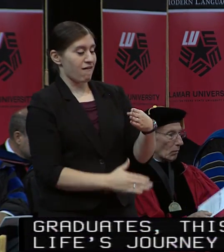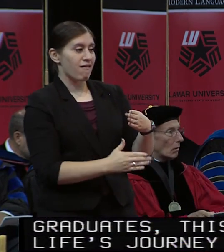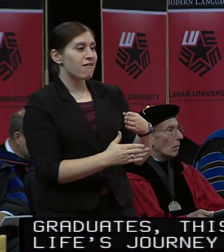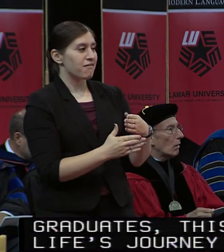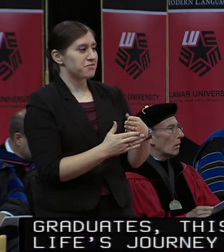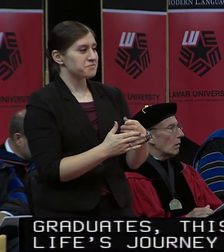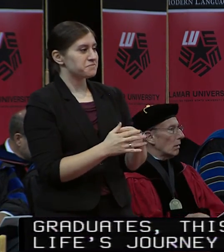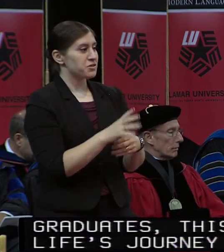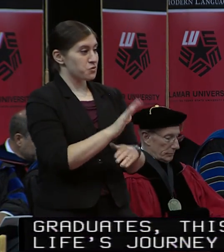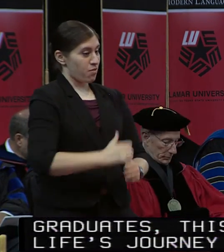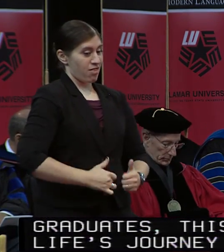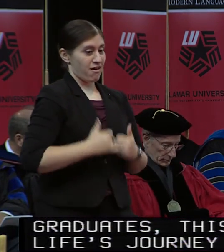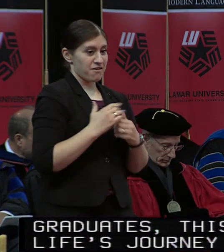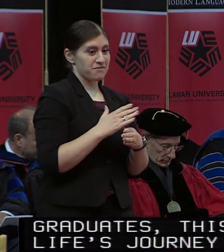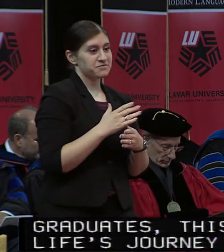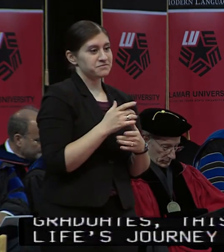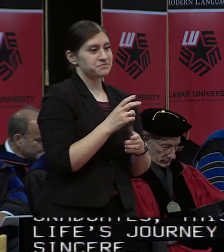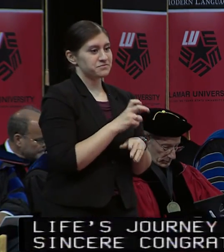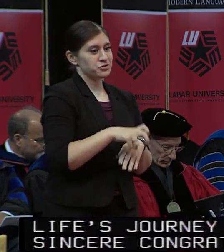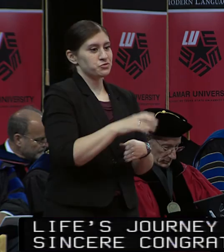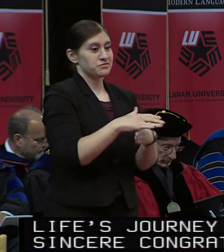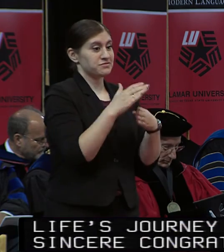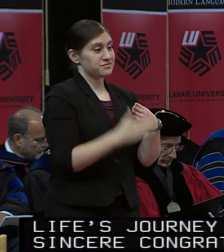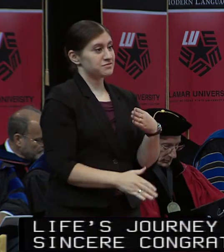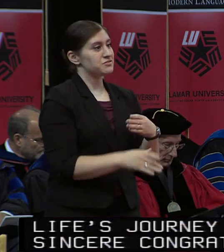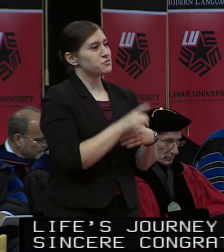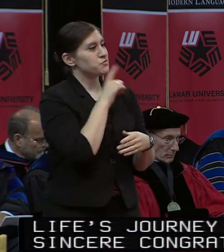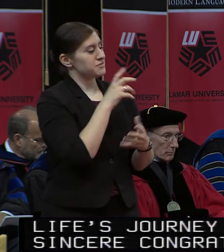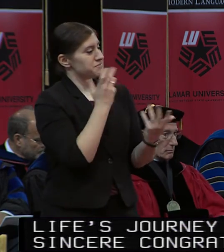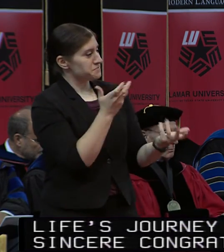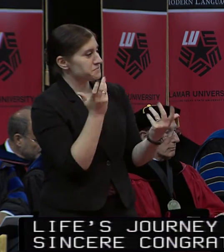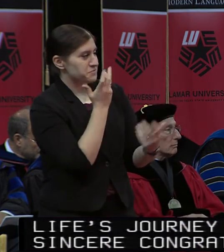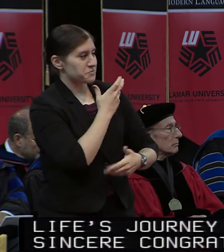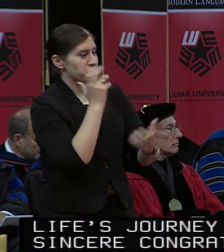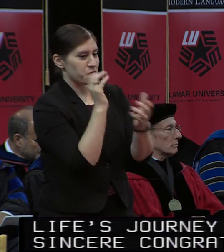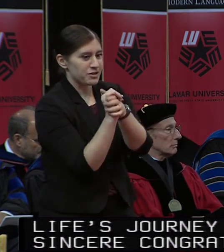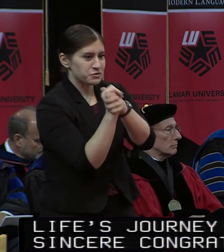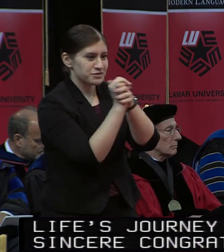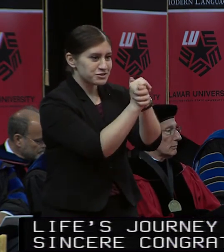complete. Sincere congratulations to each of you.